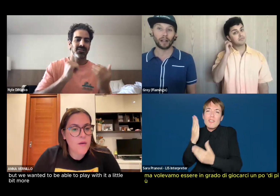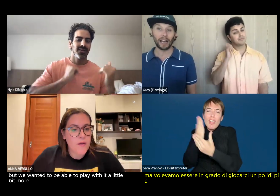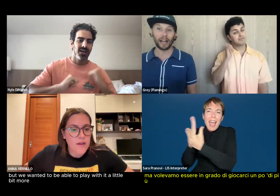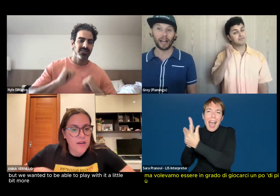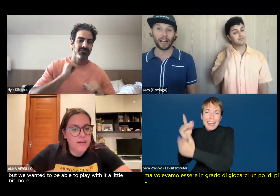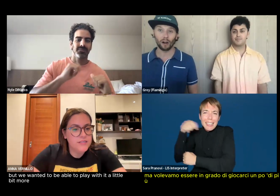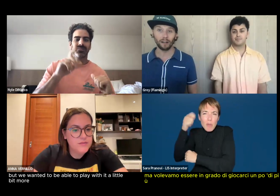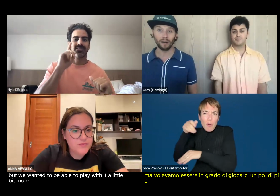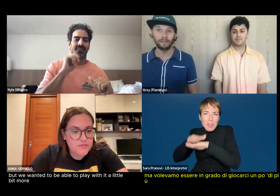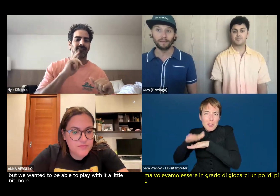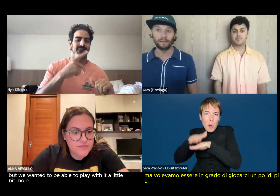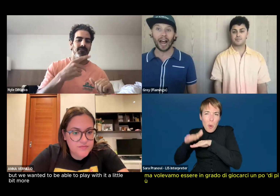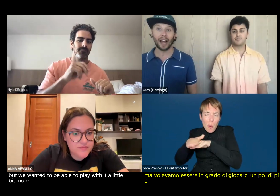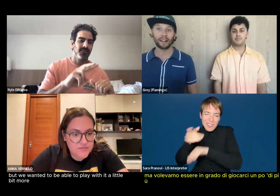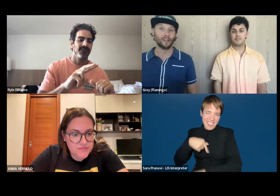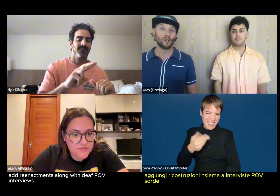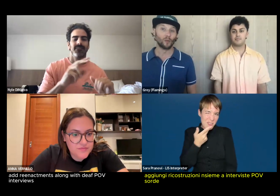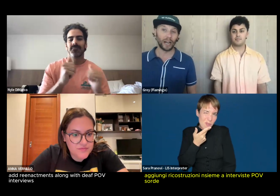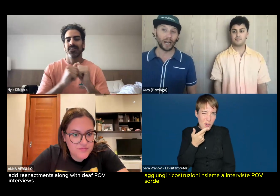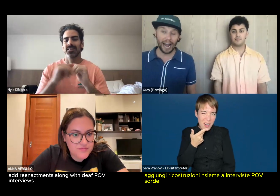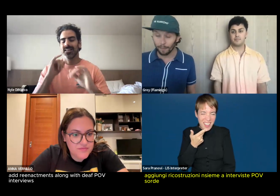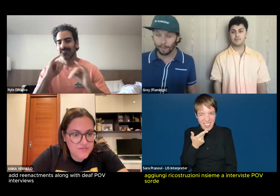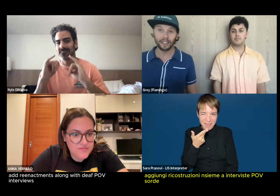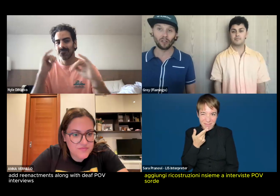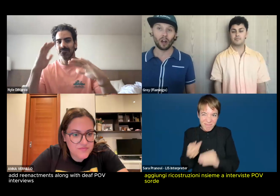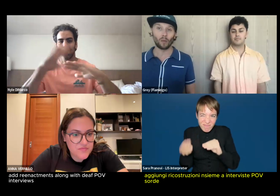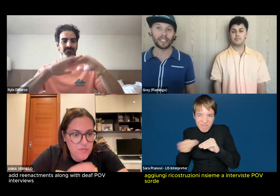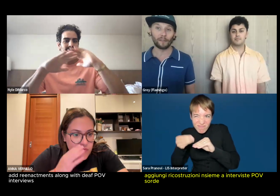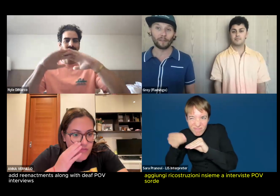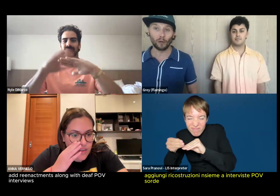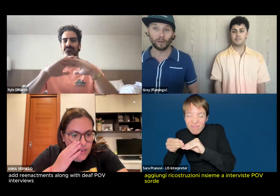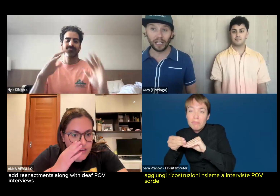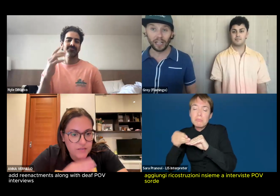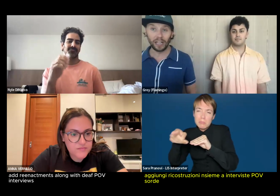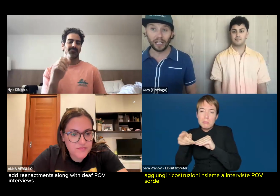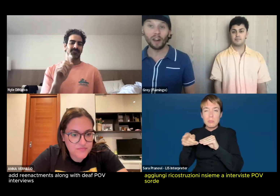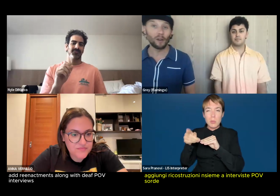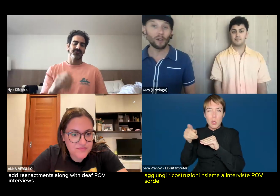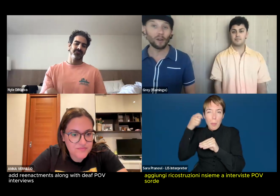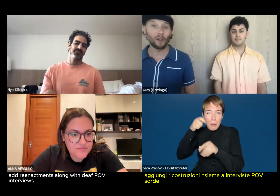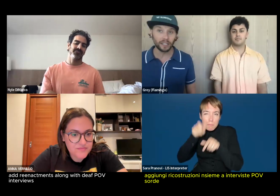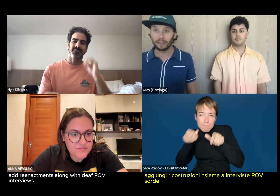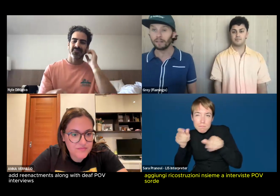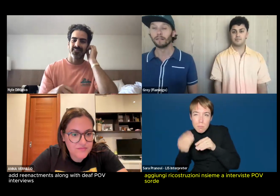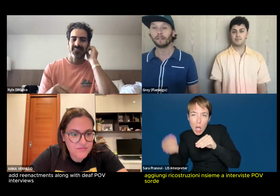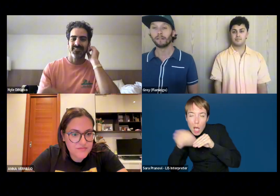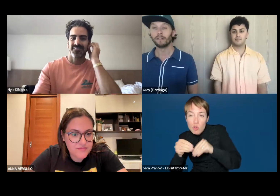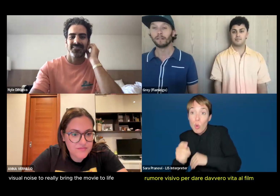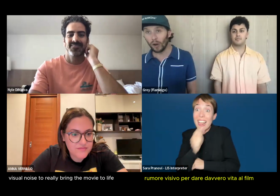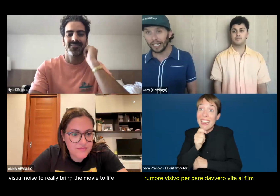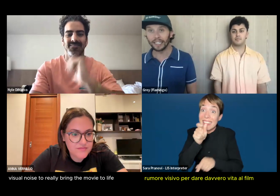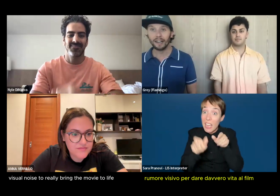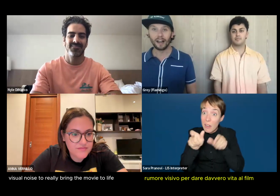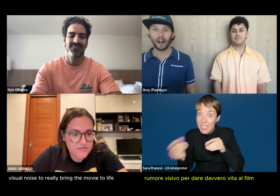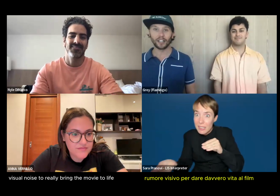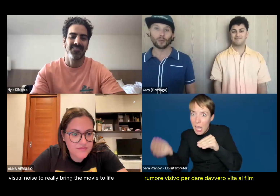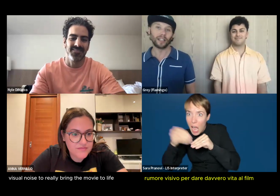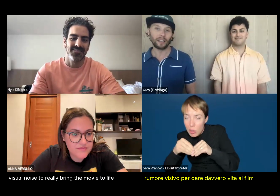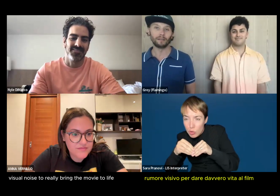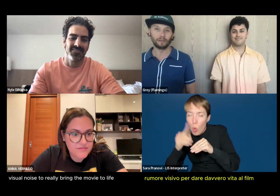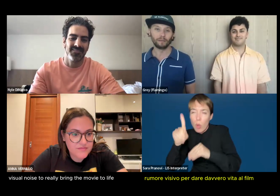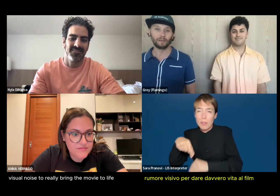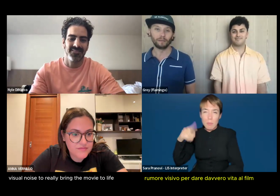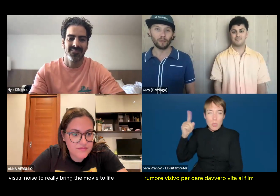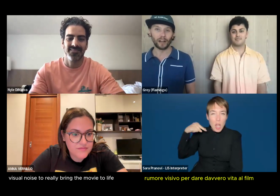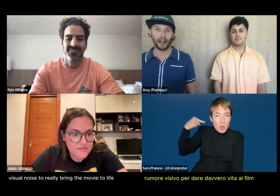to play with it a little bit more, add reenactments along with deaf POV, interviews, visual noise,